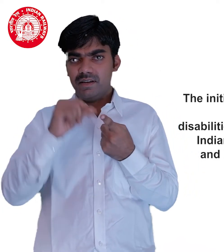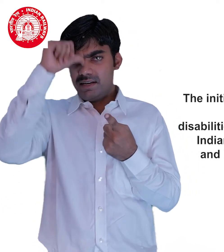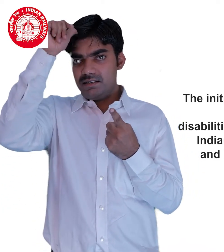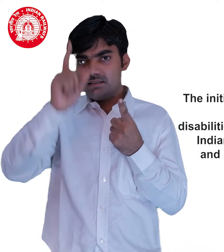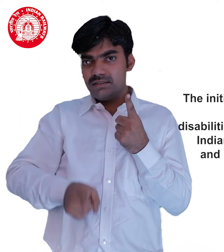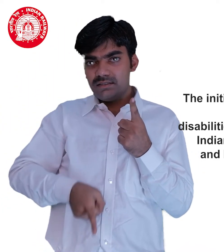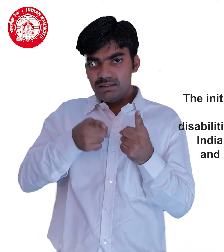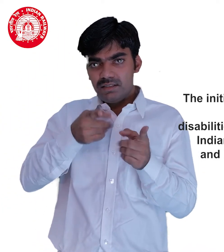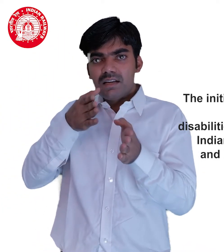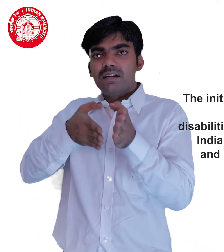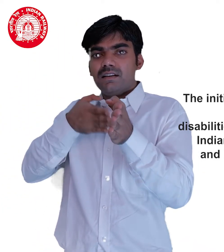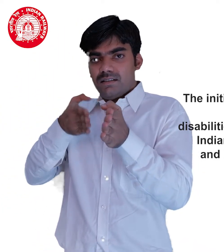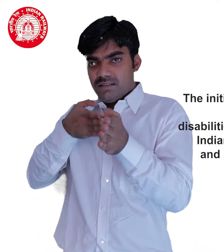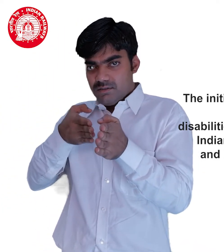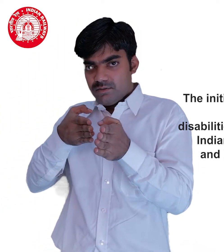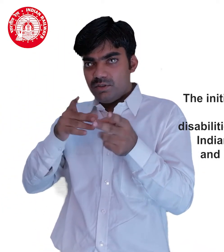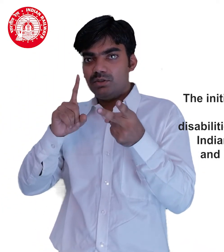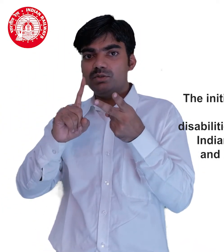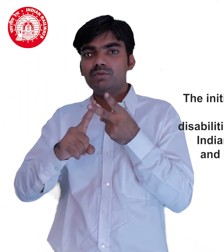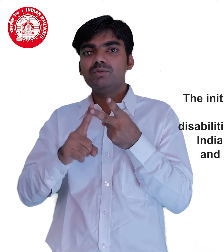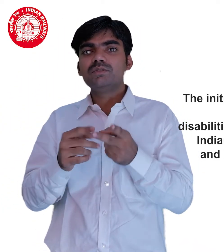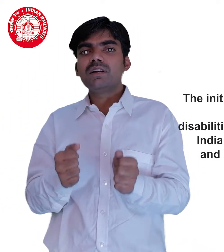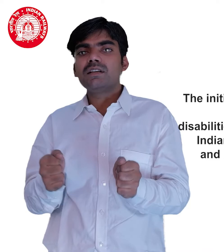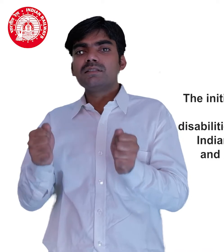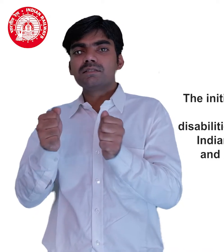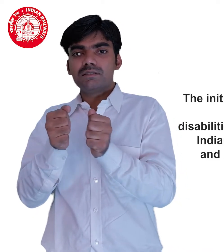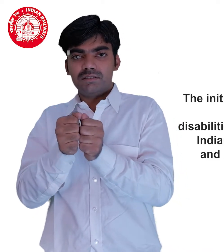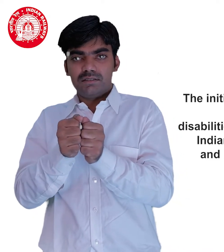including this video, is driven by Indian Railways in